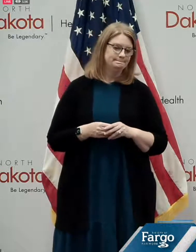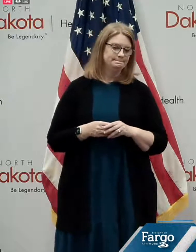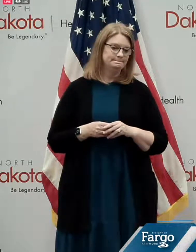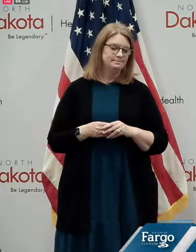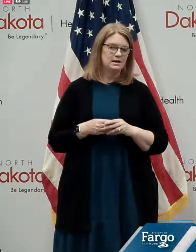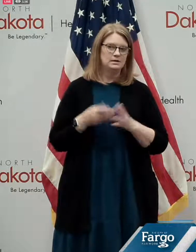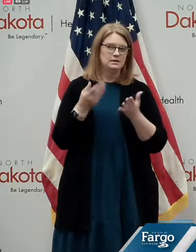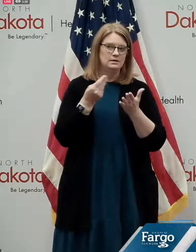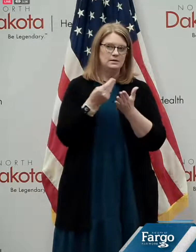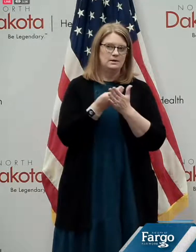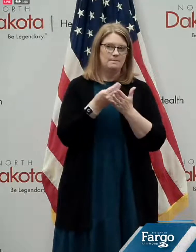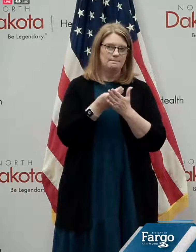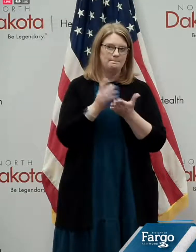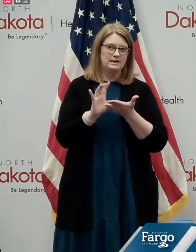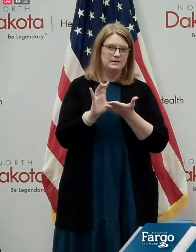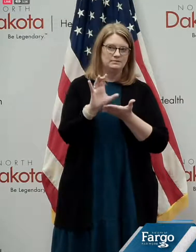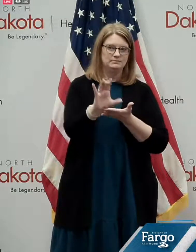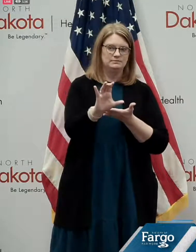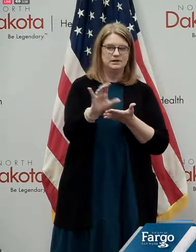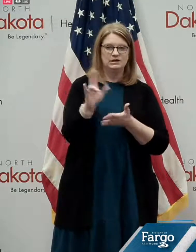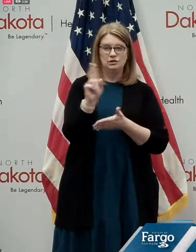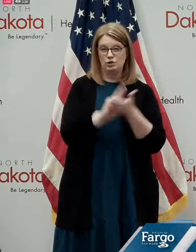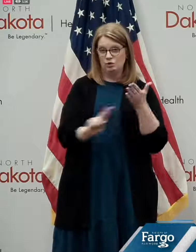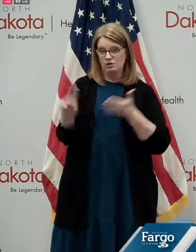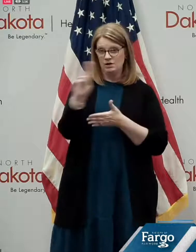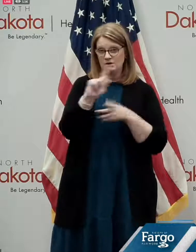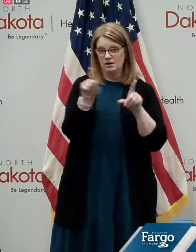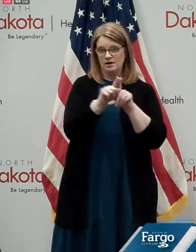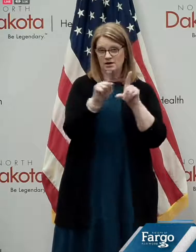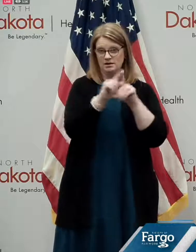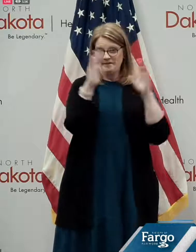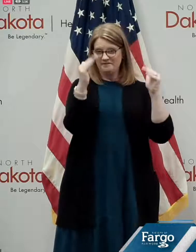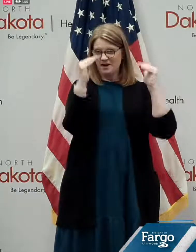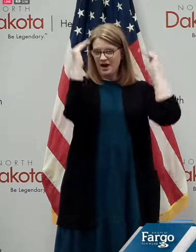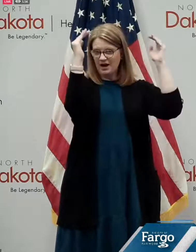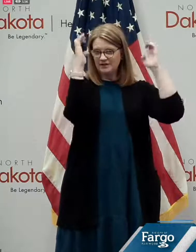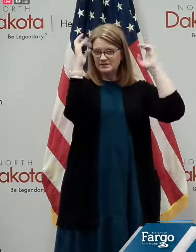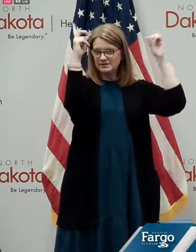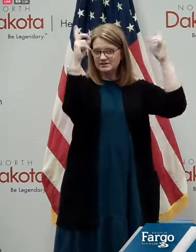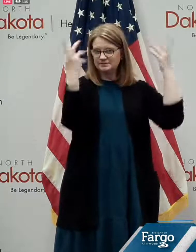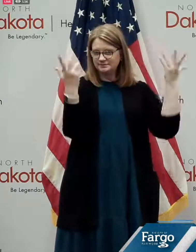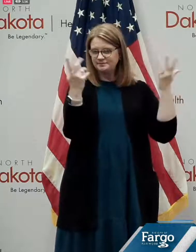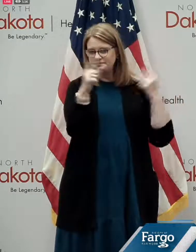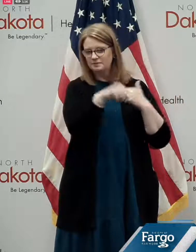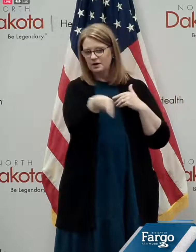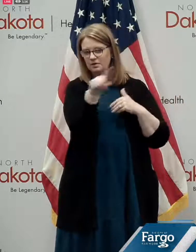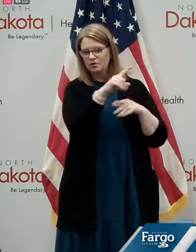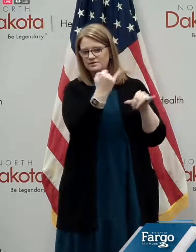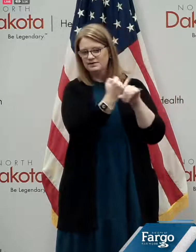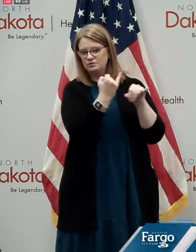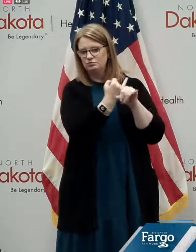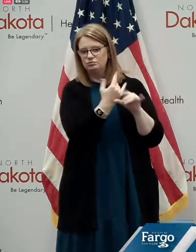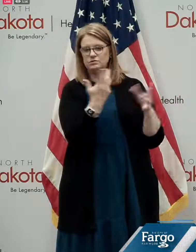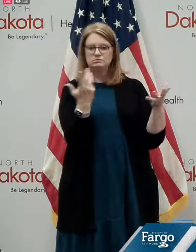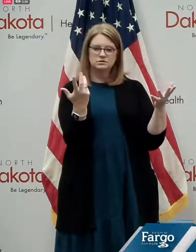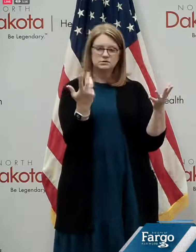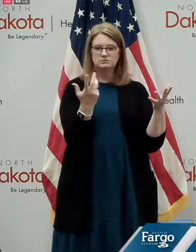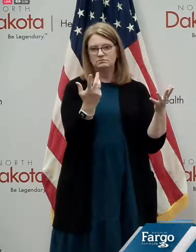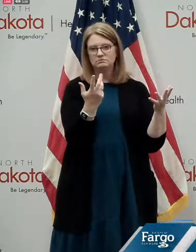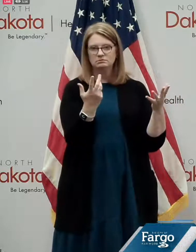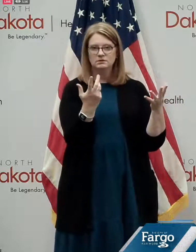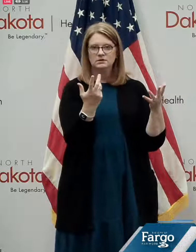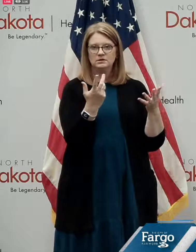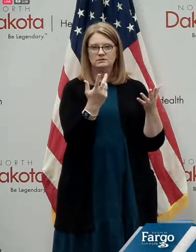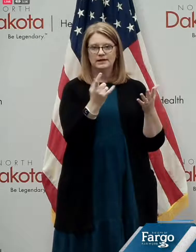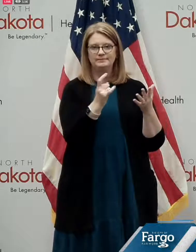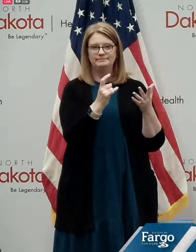into the universities and higher education, and given that those institutions are here, and then some of it